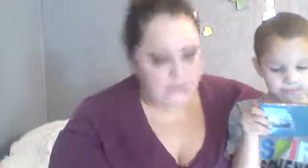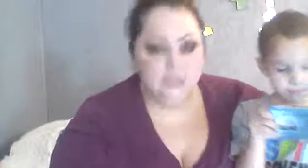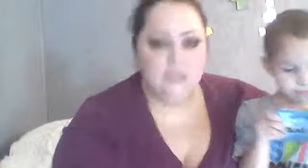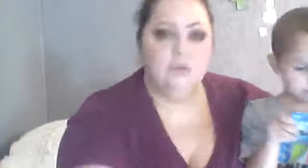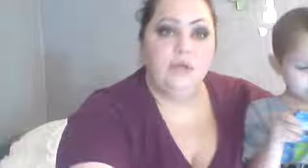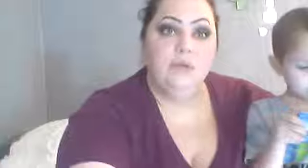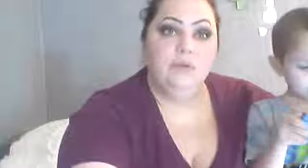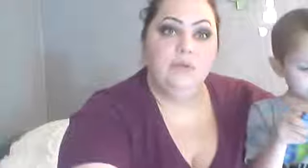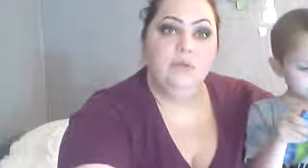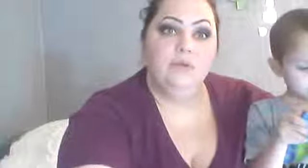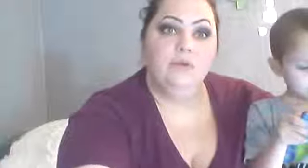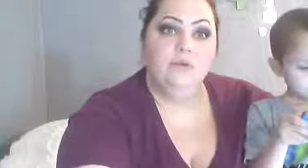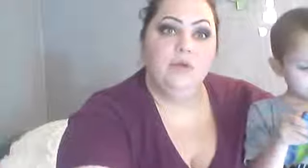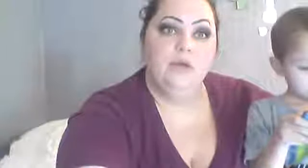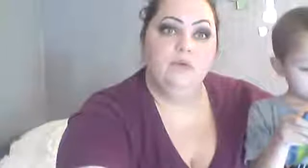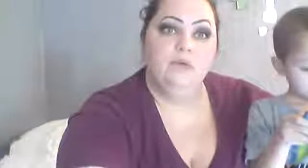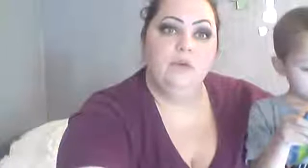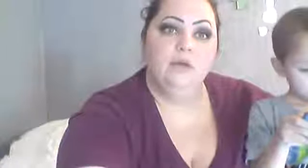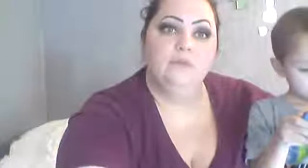It's right here on my computer. I don't know why.